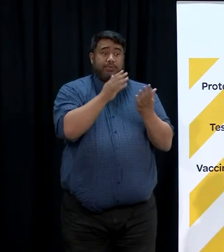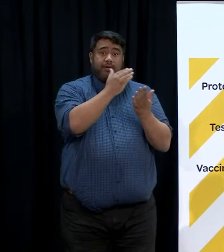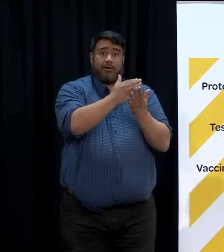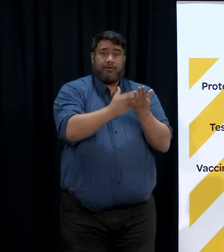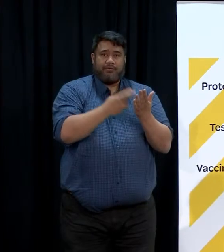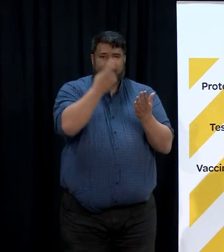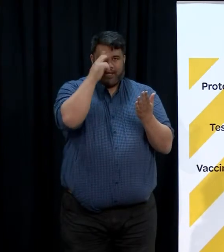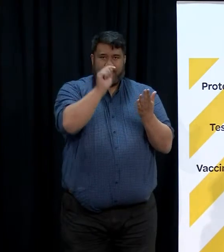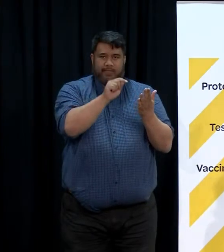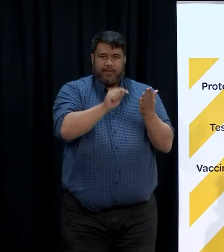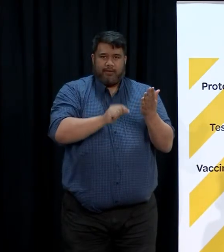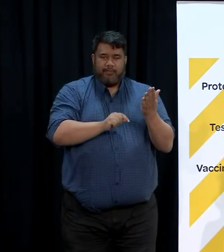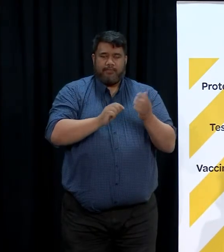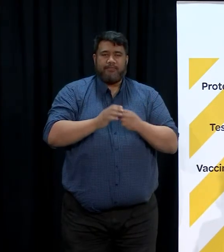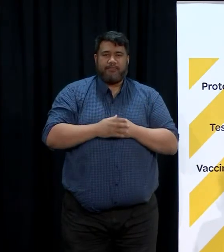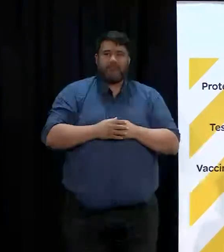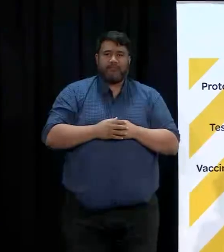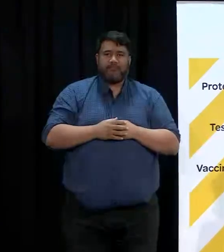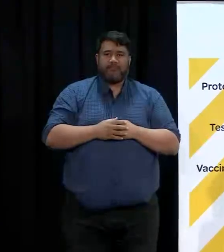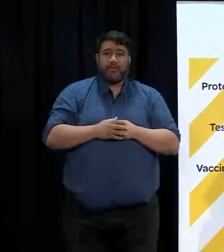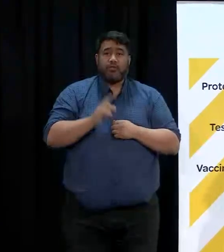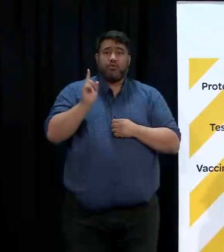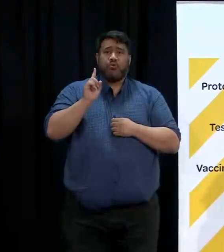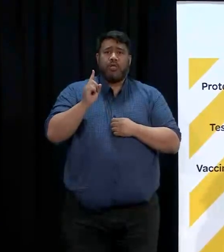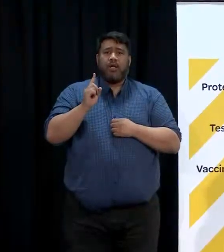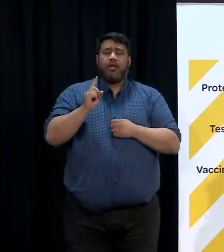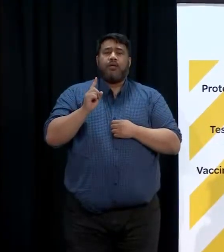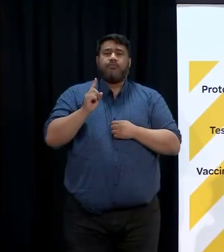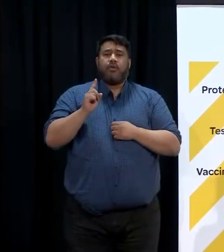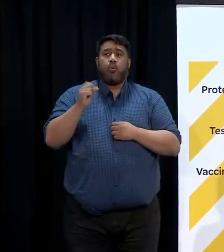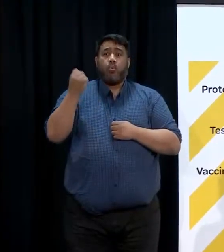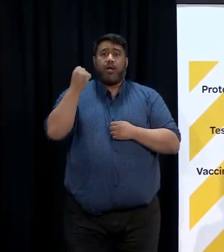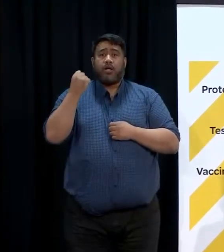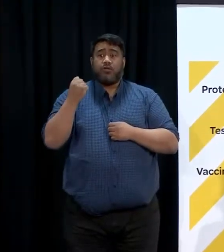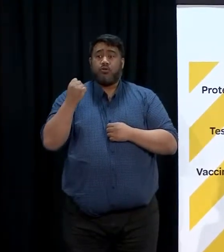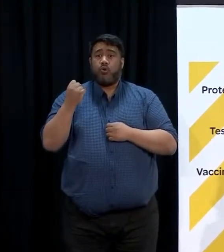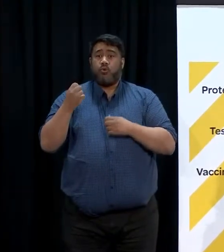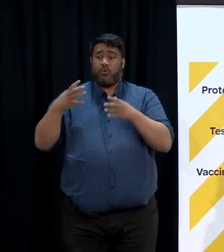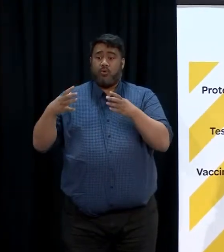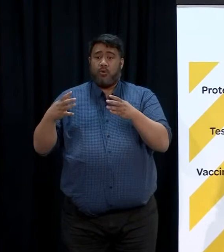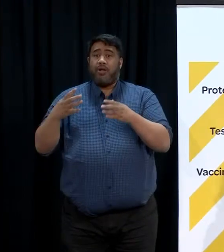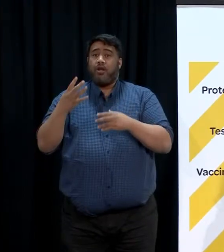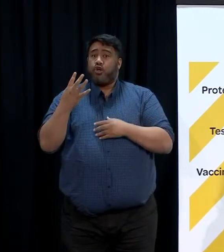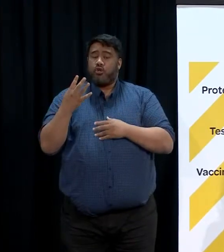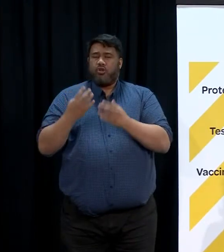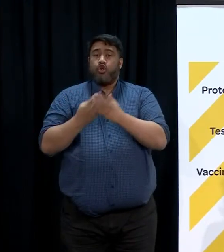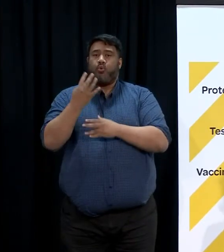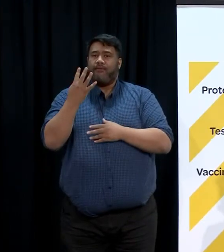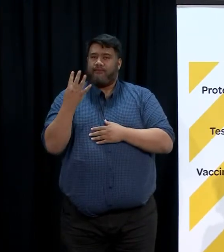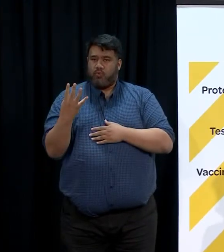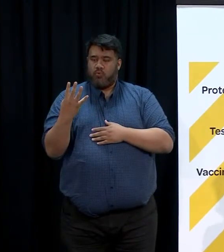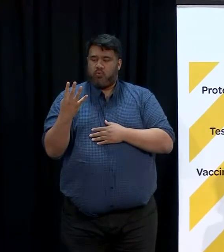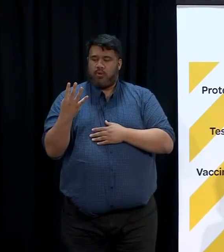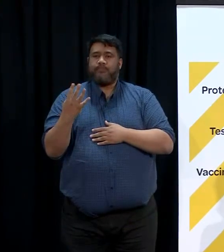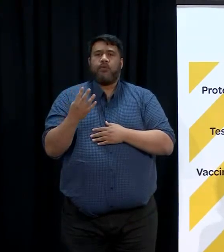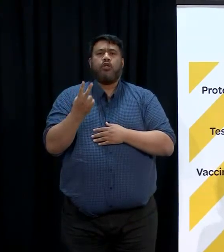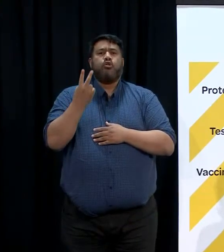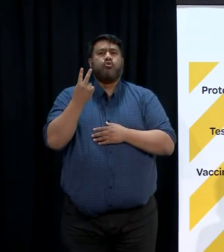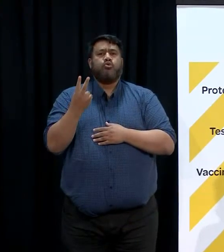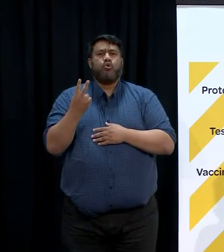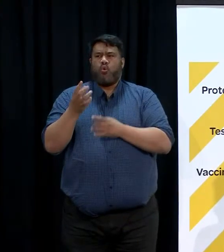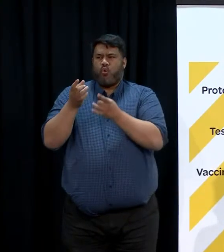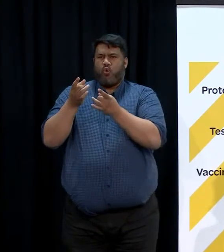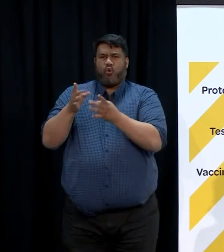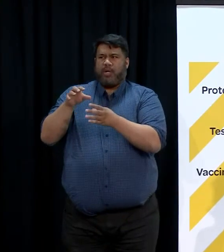where. Of the 4 new cases today in Waikato, 2 of those are close household contacts who were already